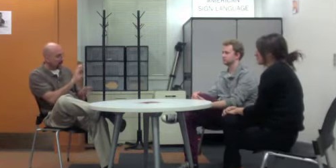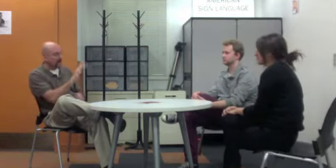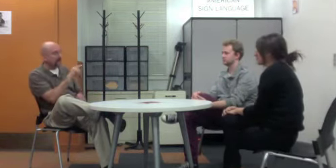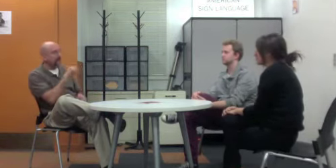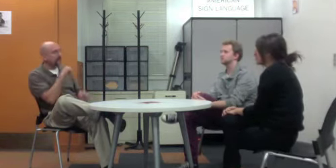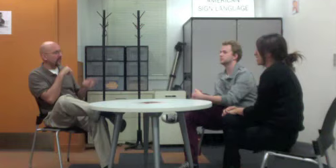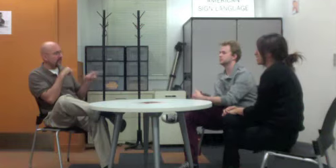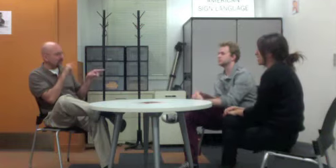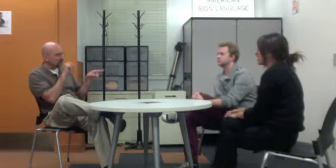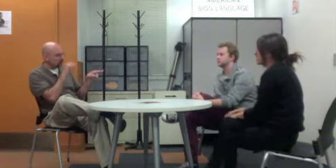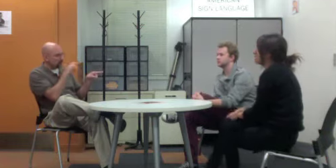Columbia, okay.